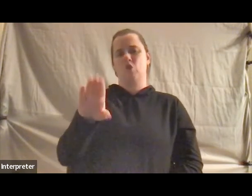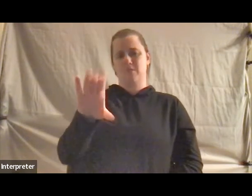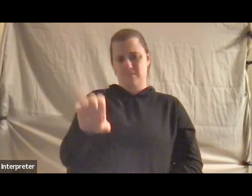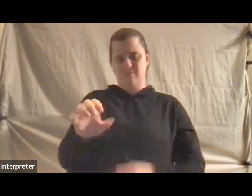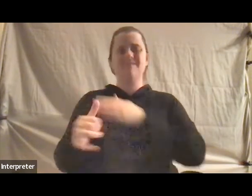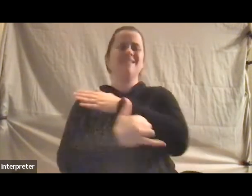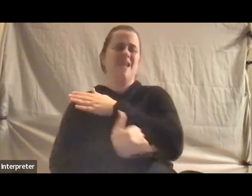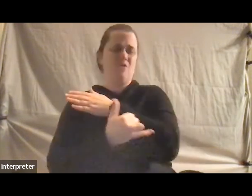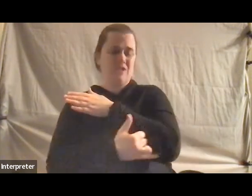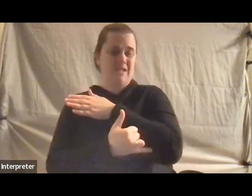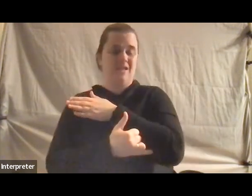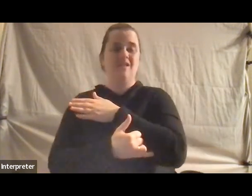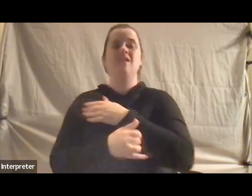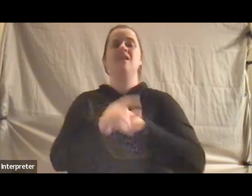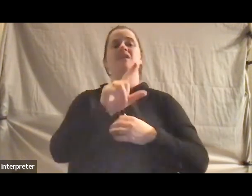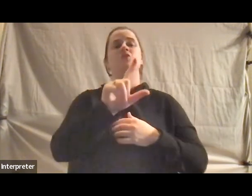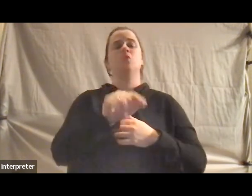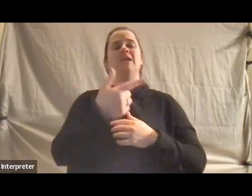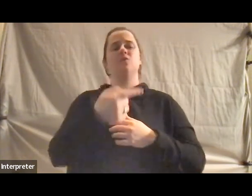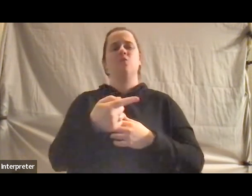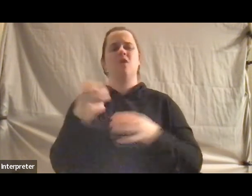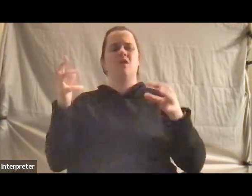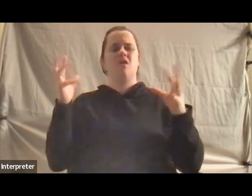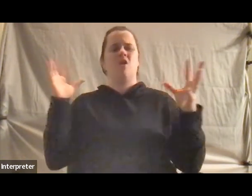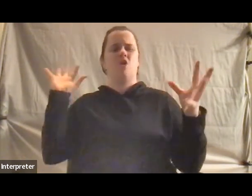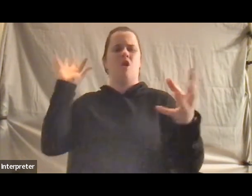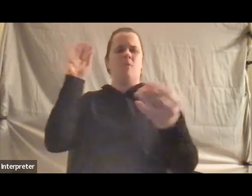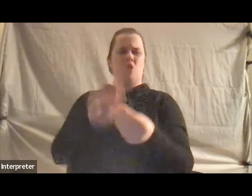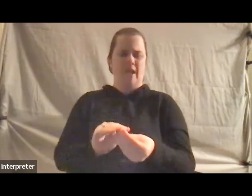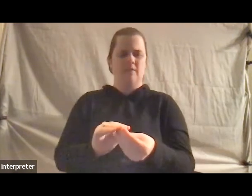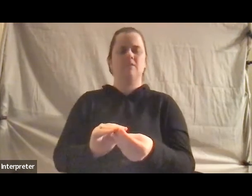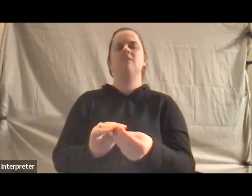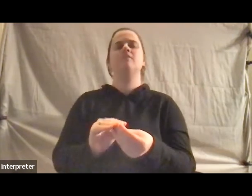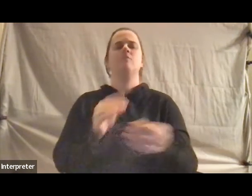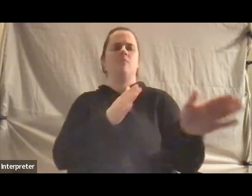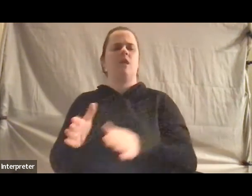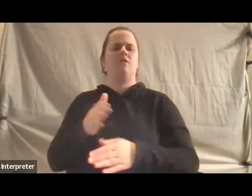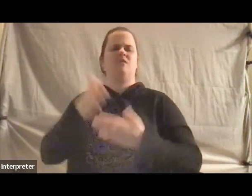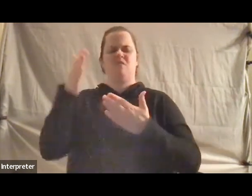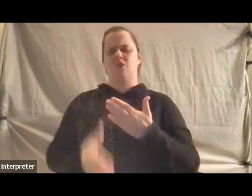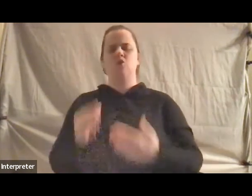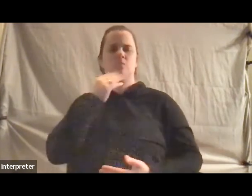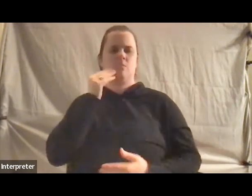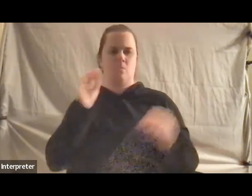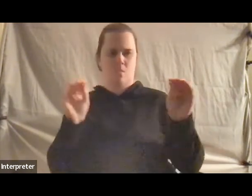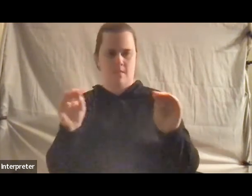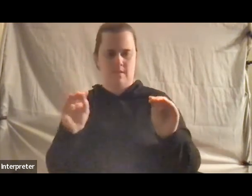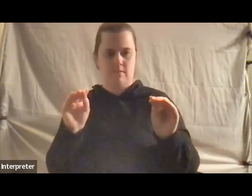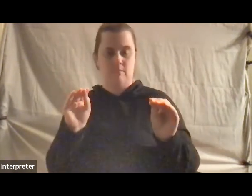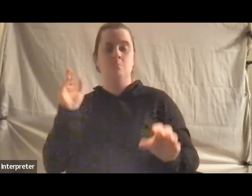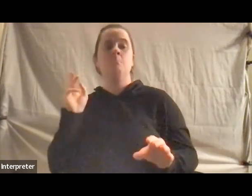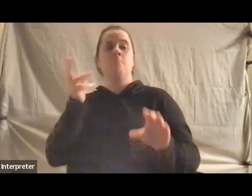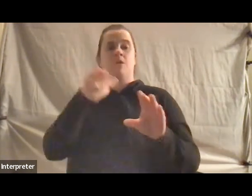of the county's 2021 comprehensive plan to end homelessness. Participation in this